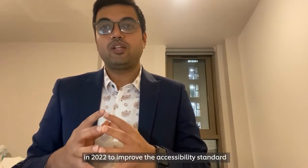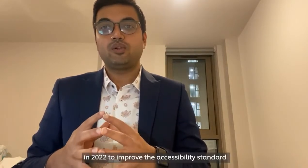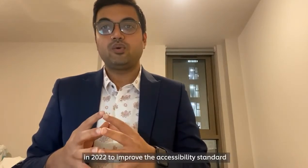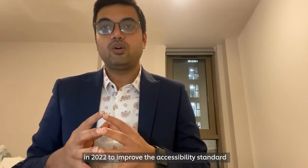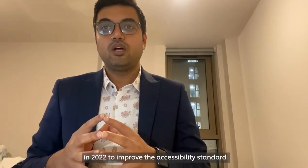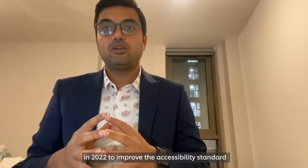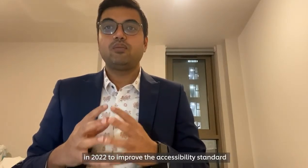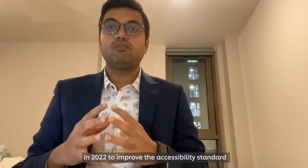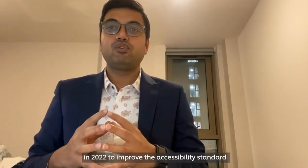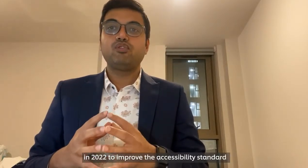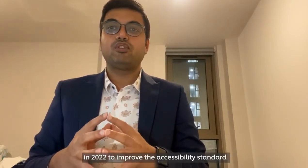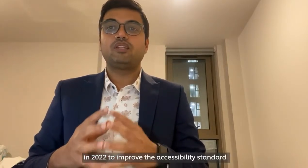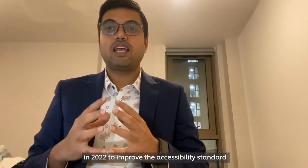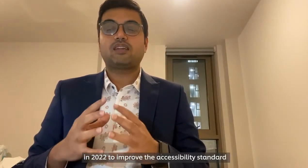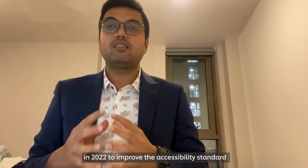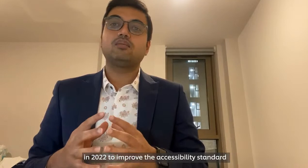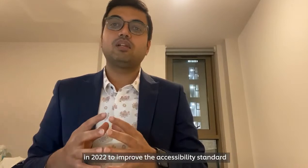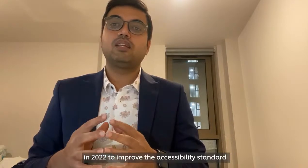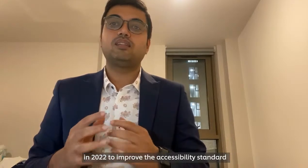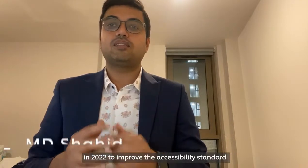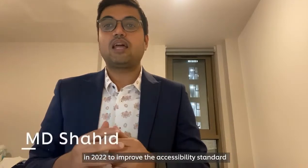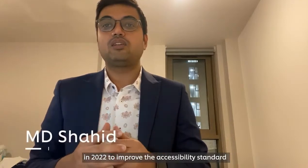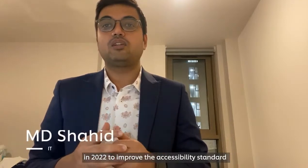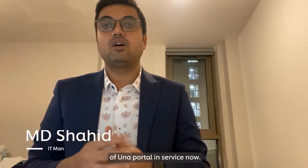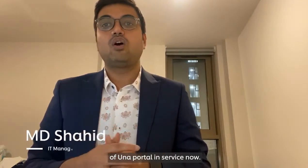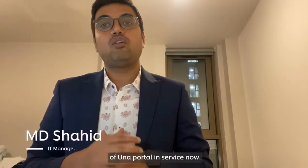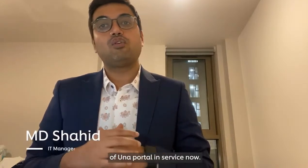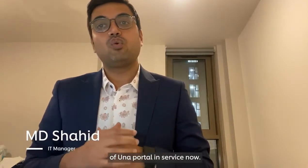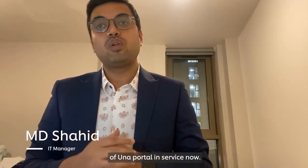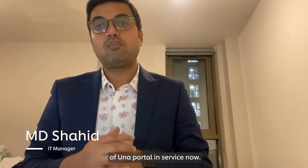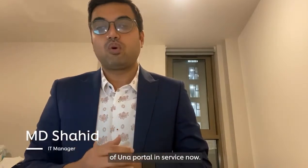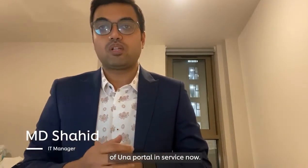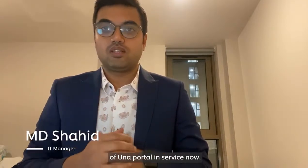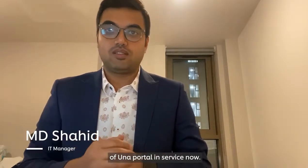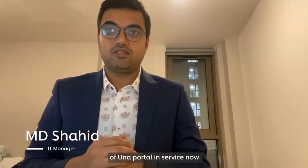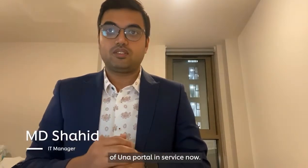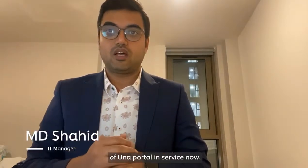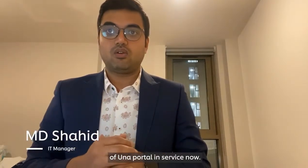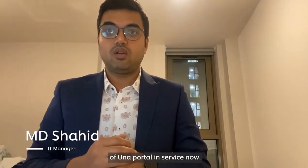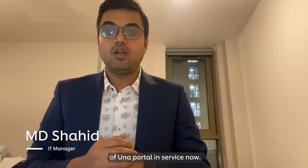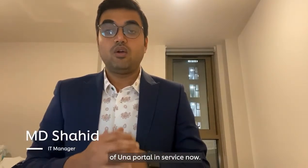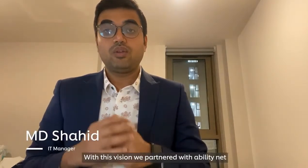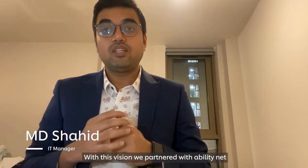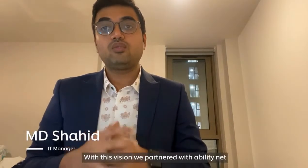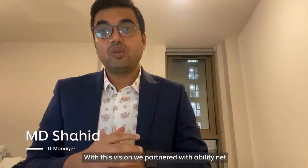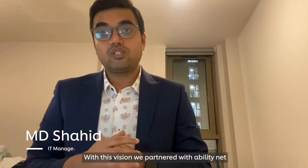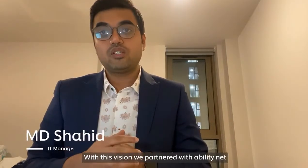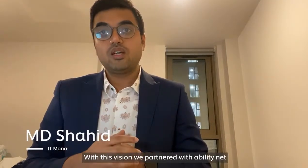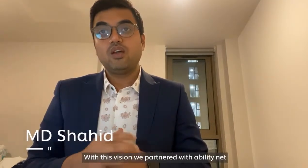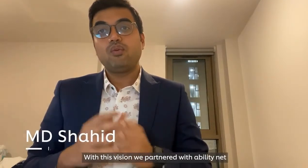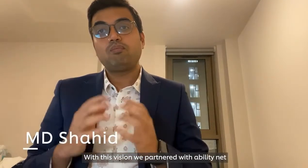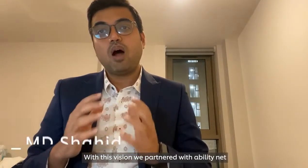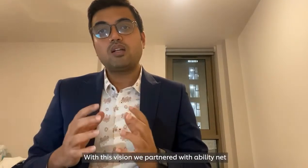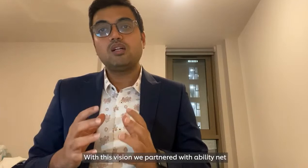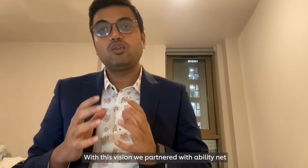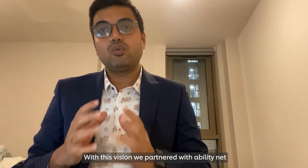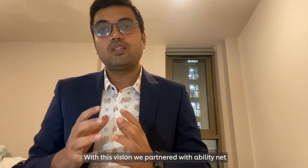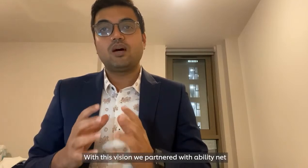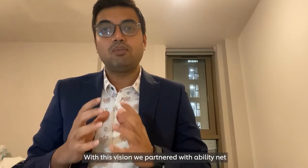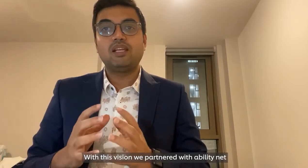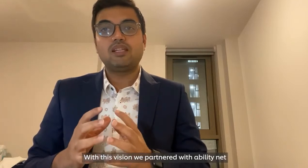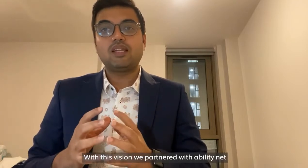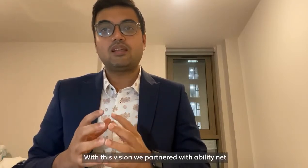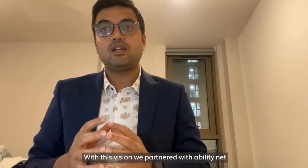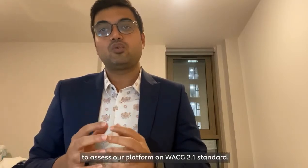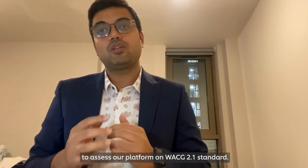in 2022 to improve the accessibility standard of UNA portal in ServiceNow. With this vision, we partnered